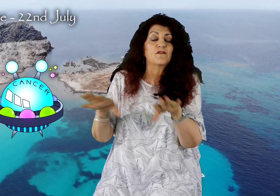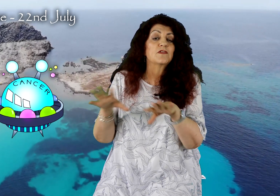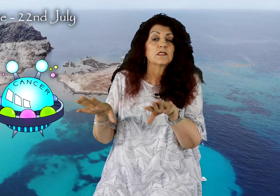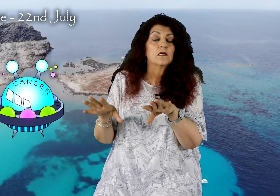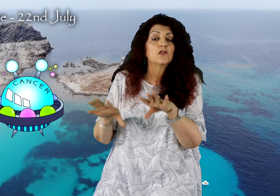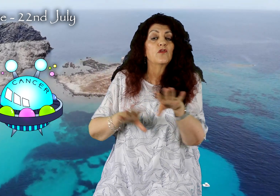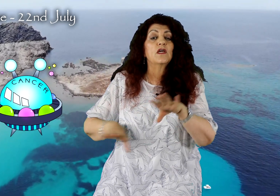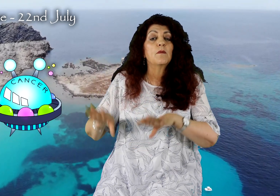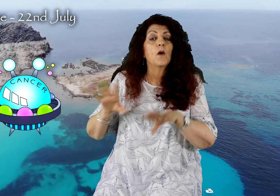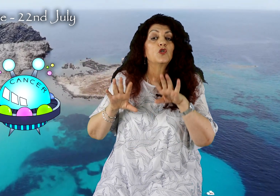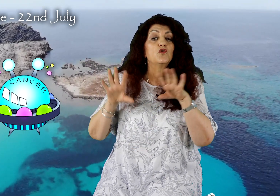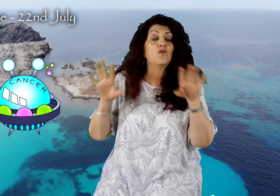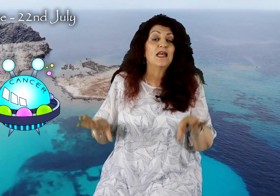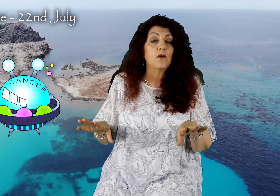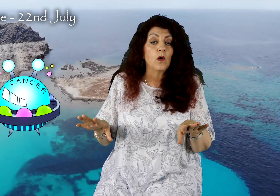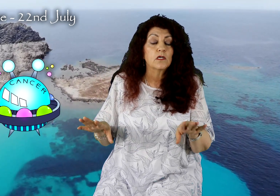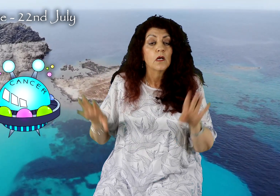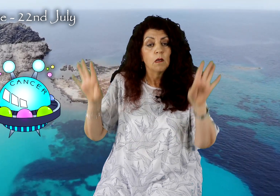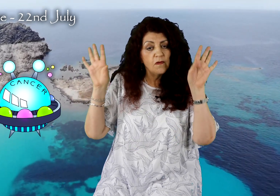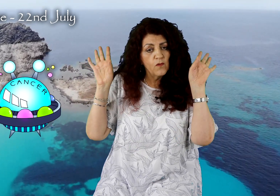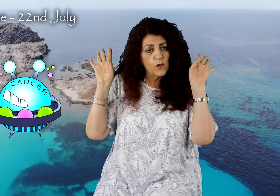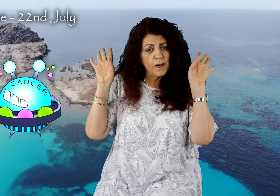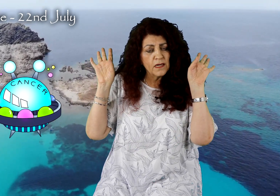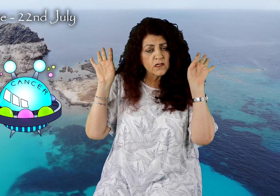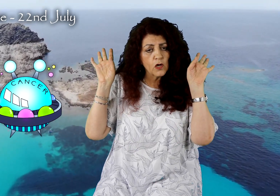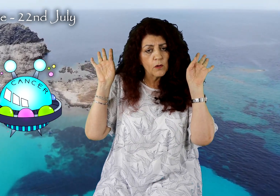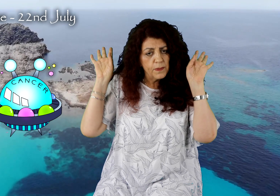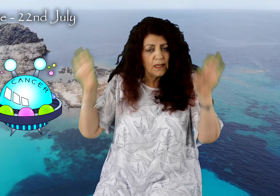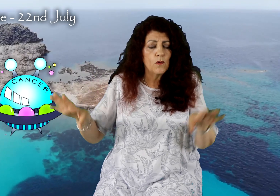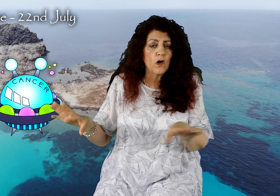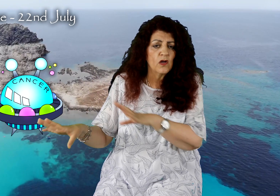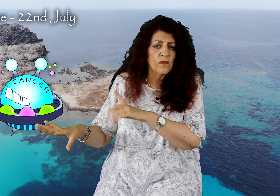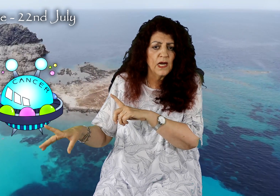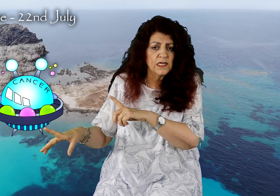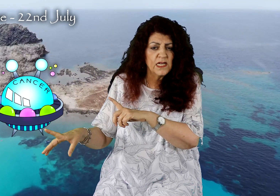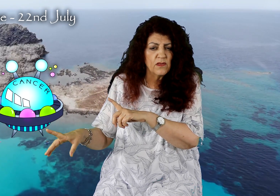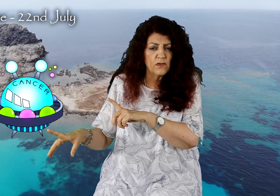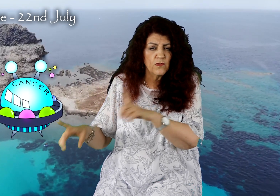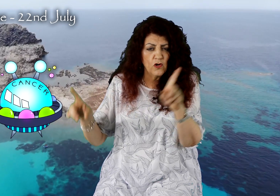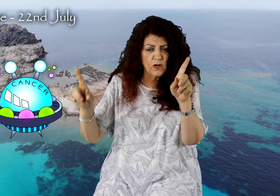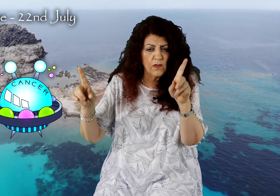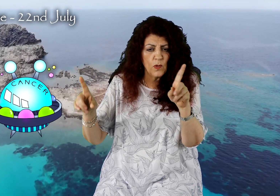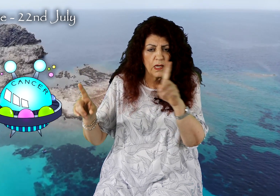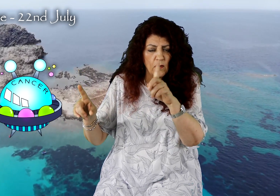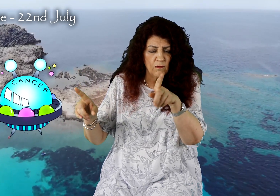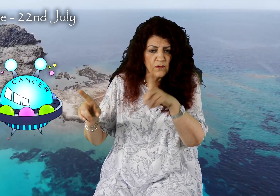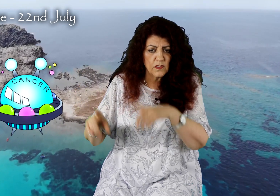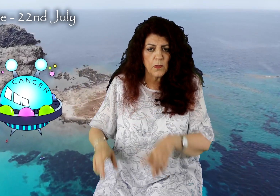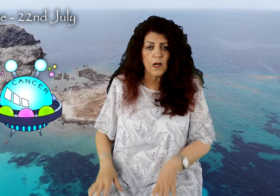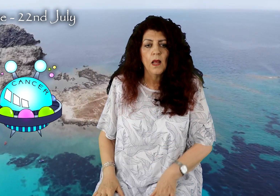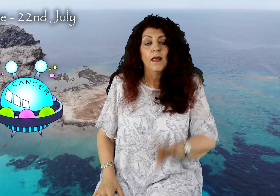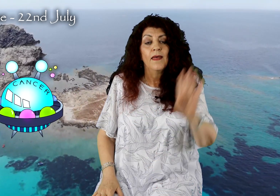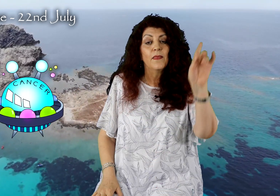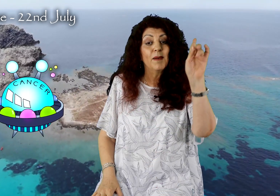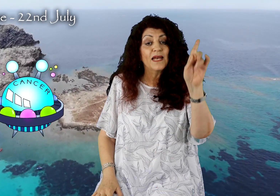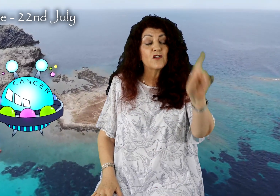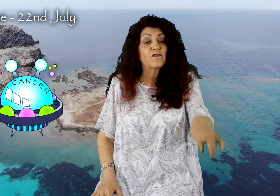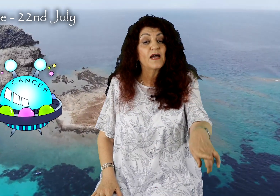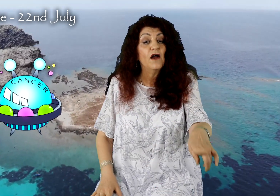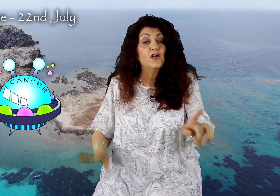shifts to think about what you really want before the planets go completely wonky on the 19th. So you've got another week after this one. The planet of courage